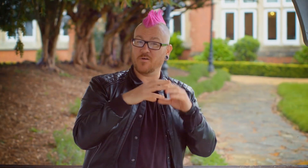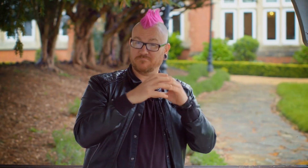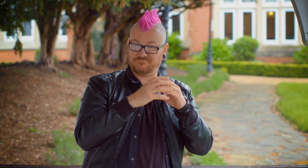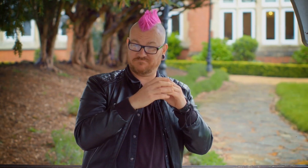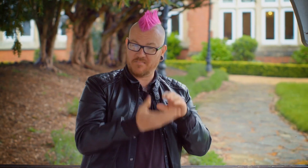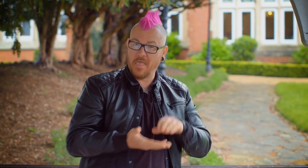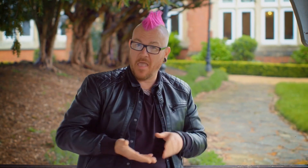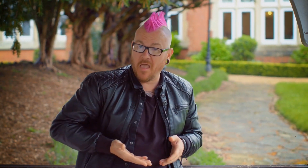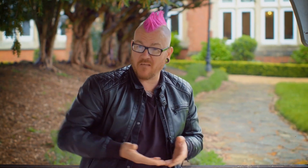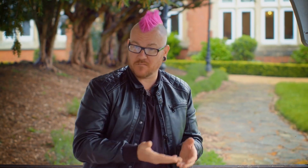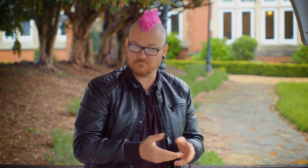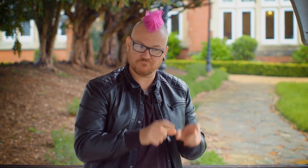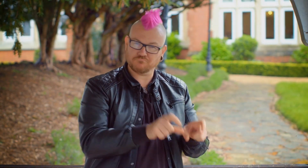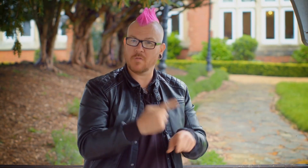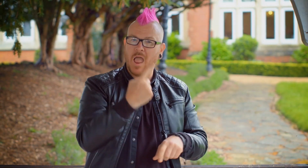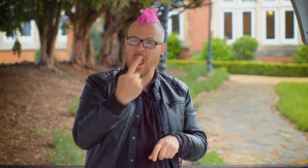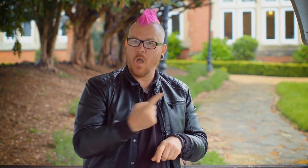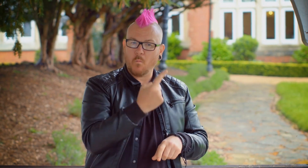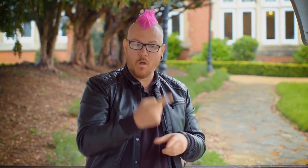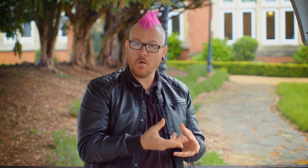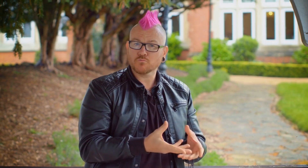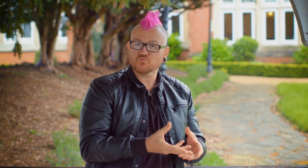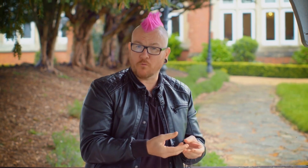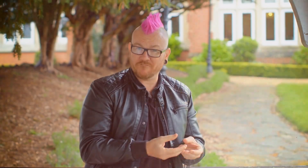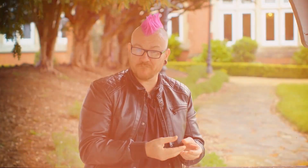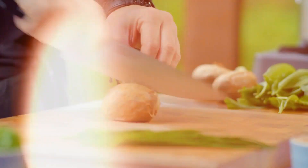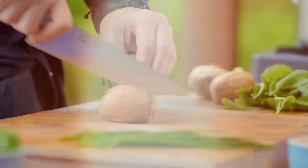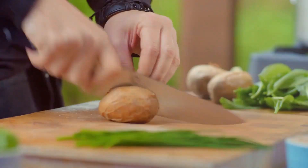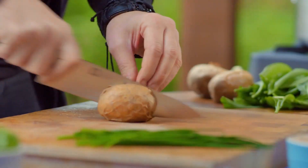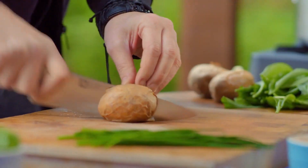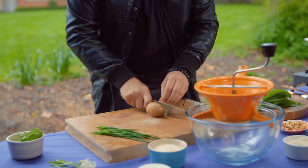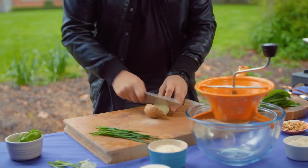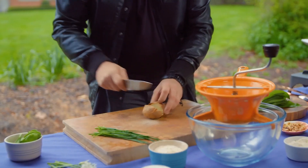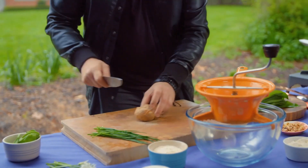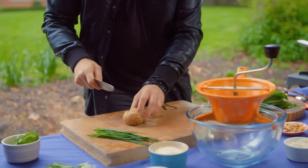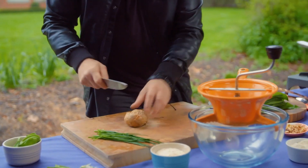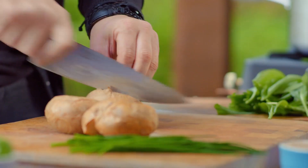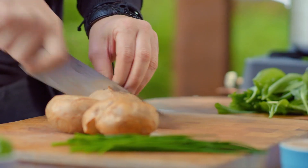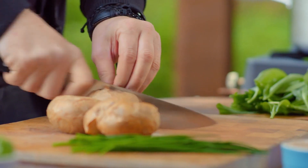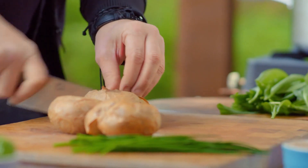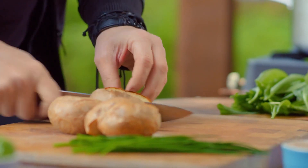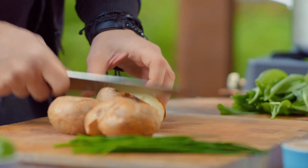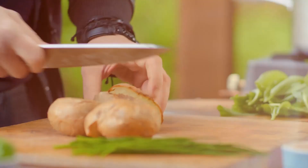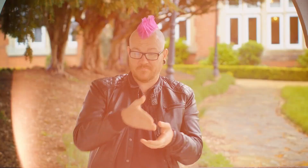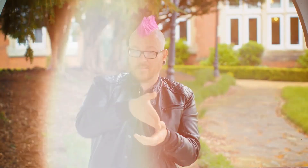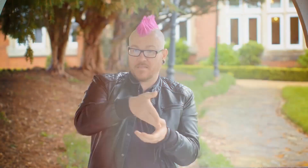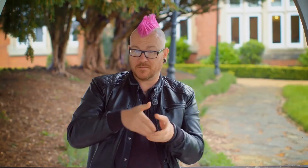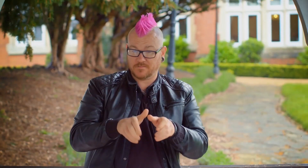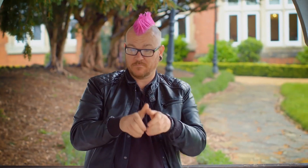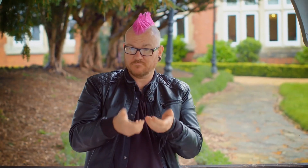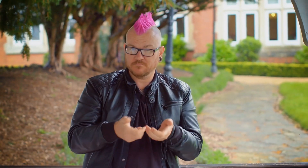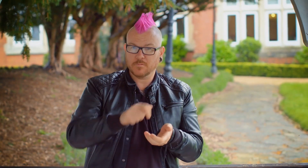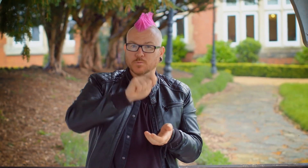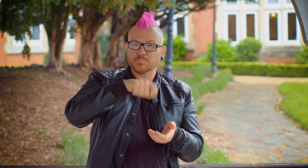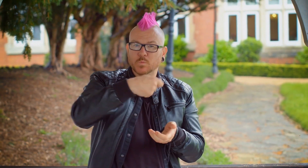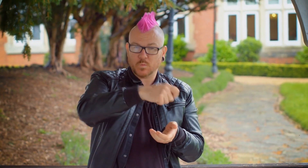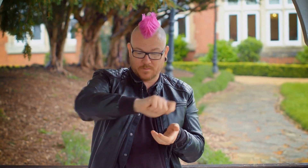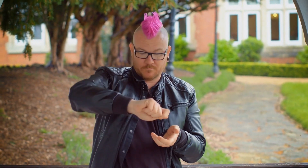Bake the potatoes for about an hour until they're soft. Cut the potatoes in half and scoop out the